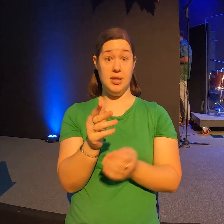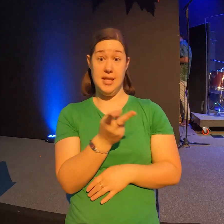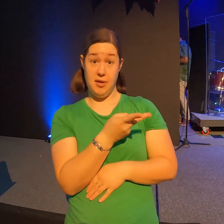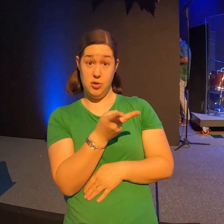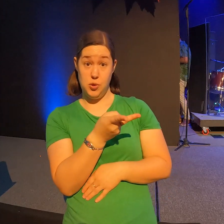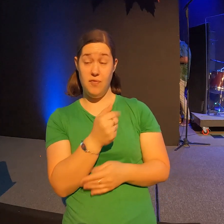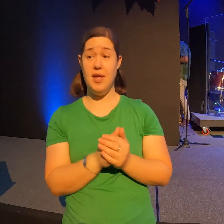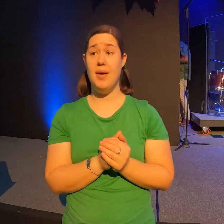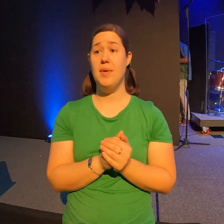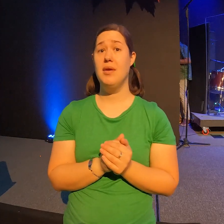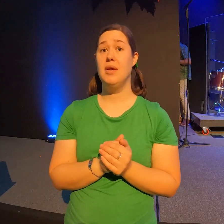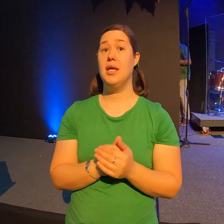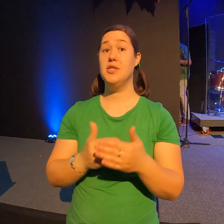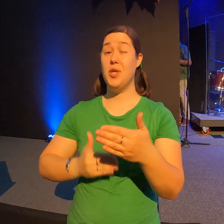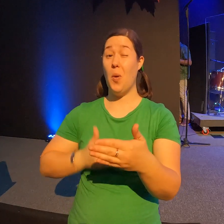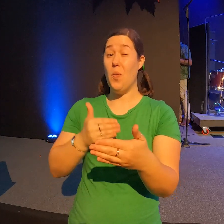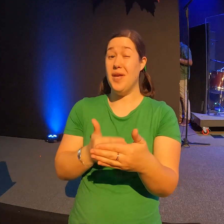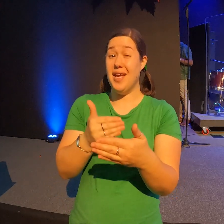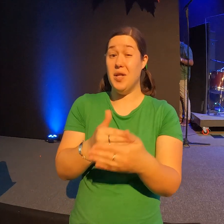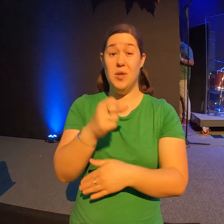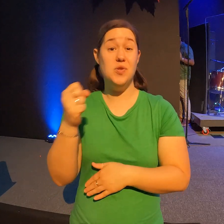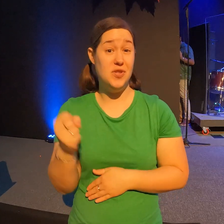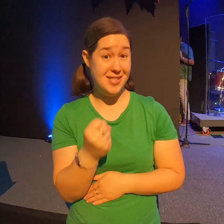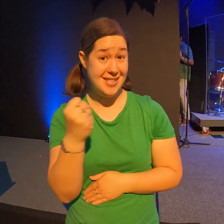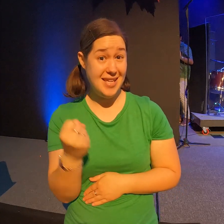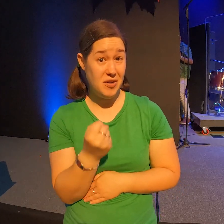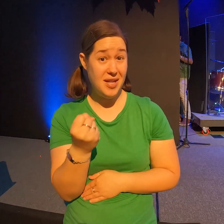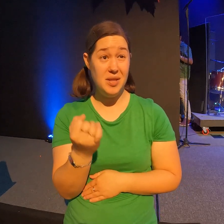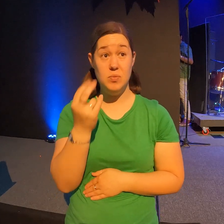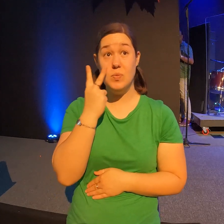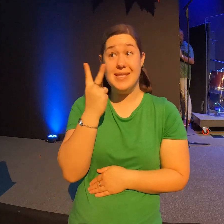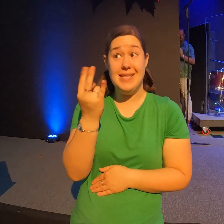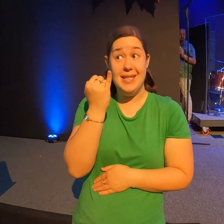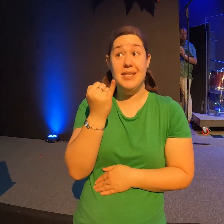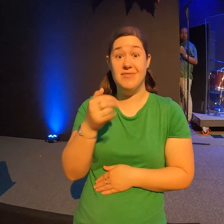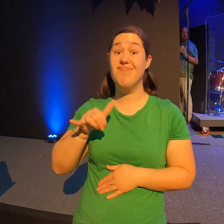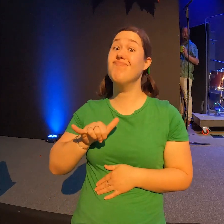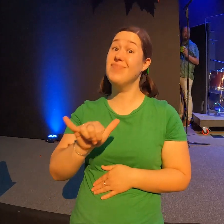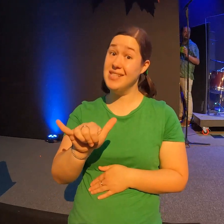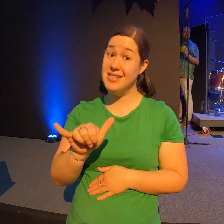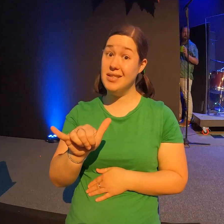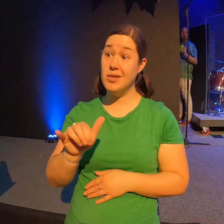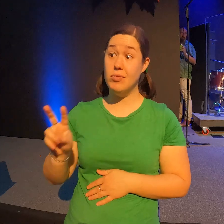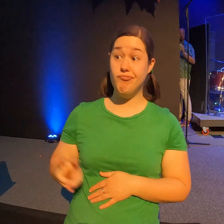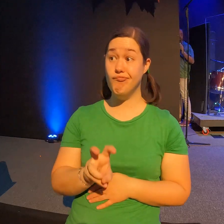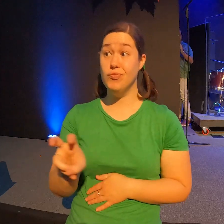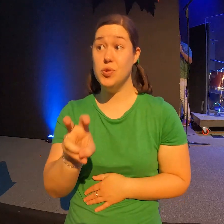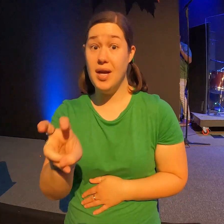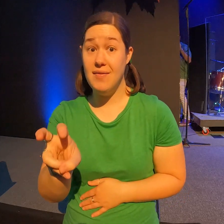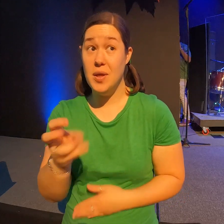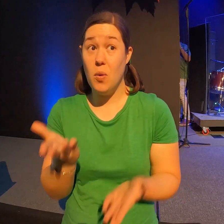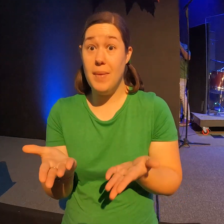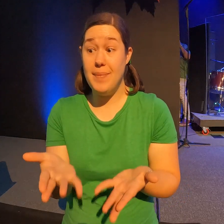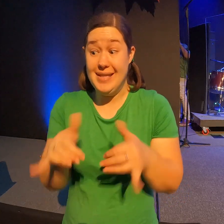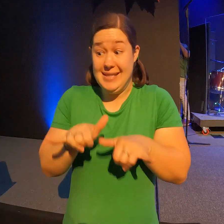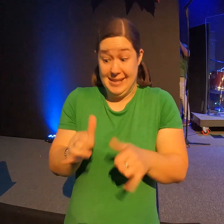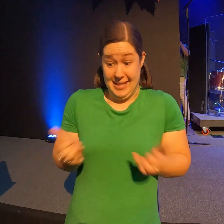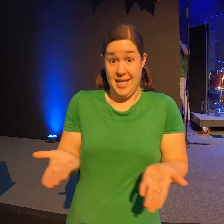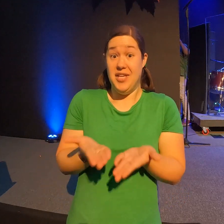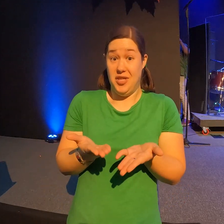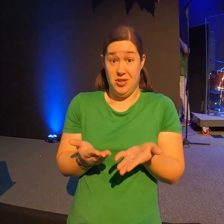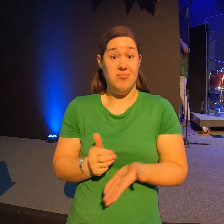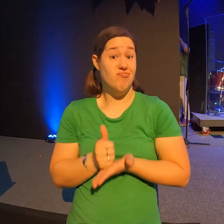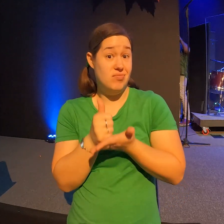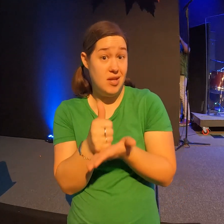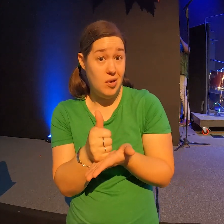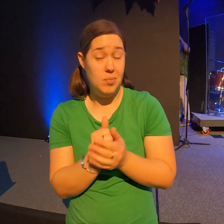then as we get closer to Saturday, we will certainly let you know if that team continues to go out of town or if maybe we stay here. So all of that is to say, just